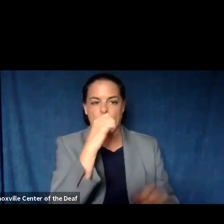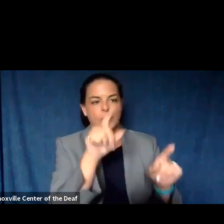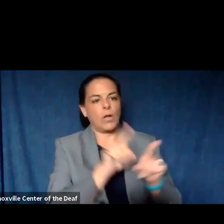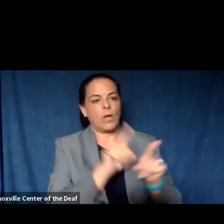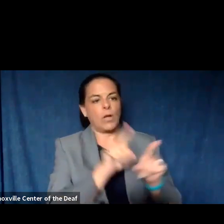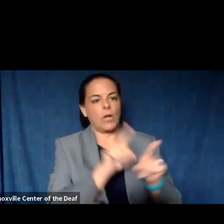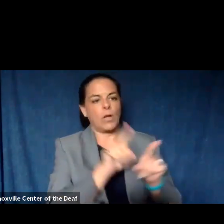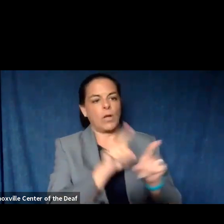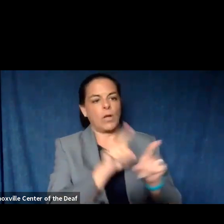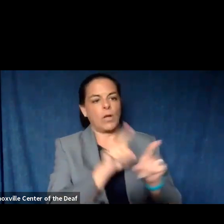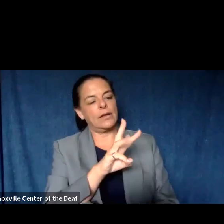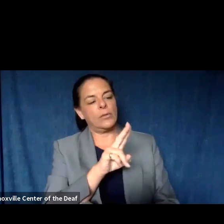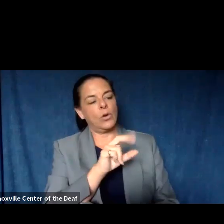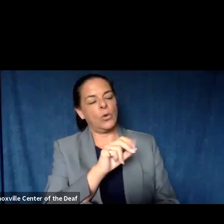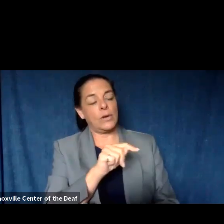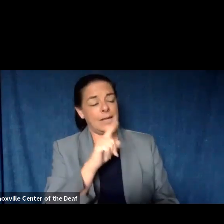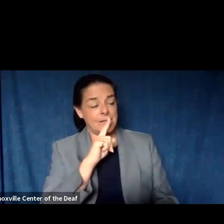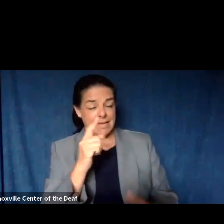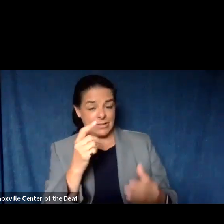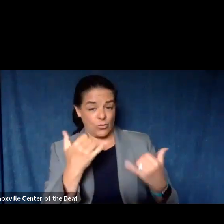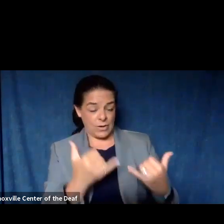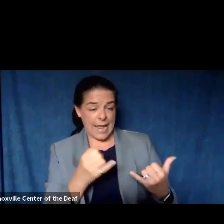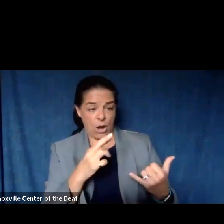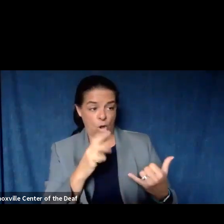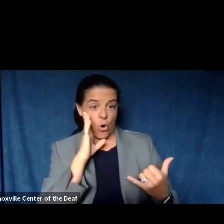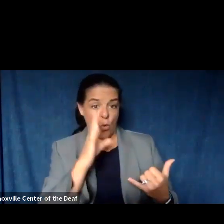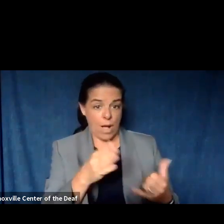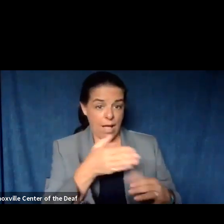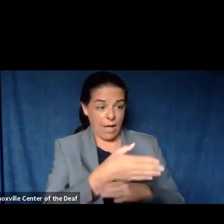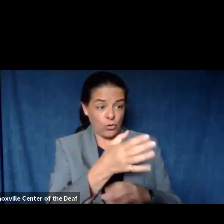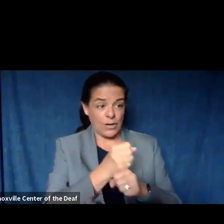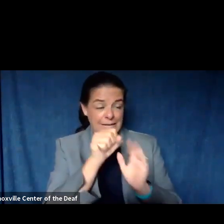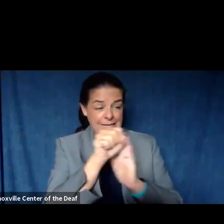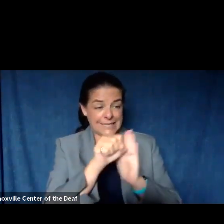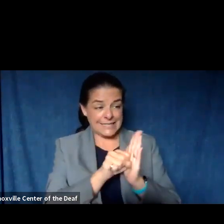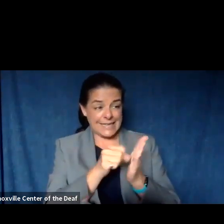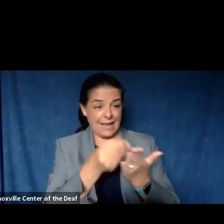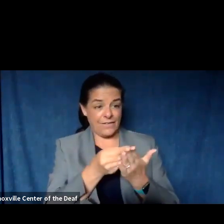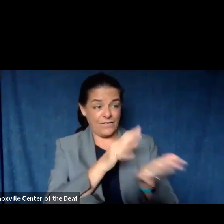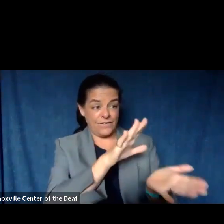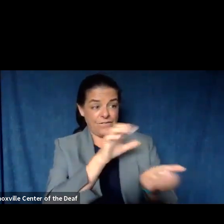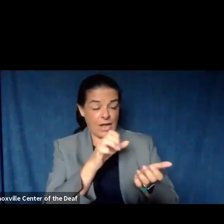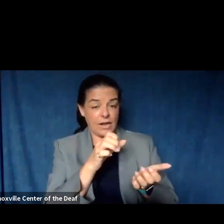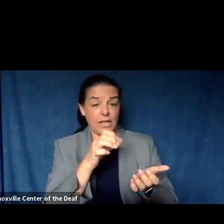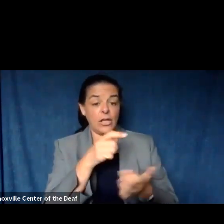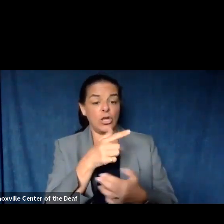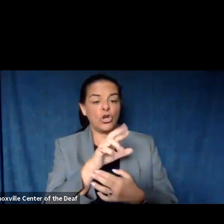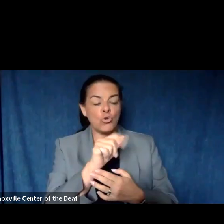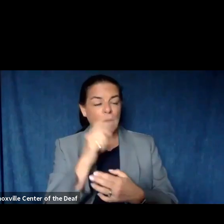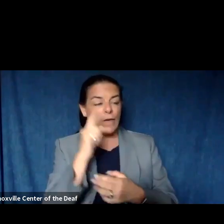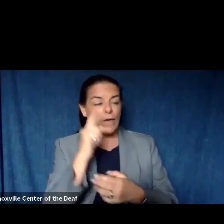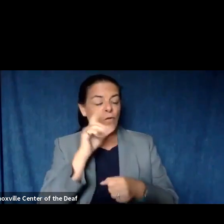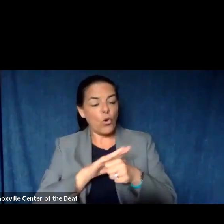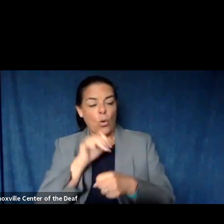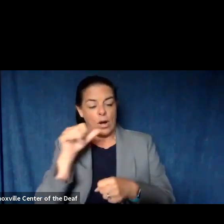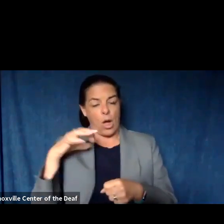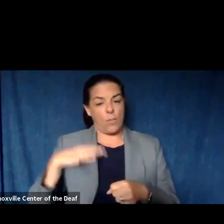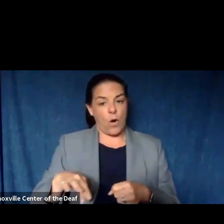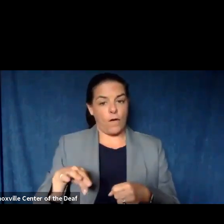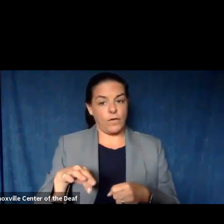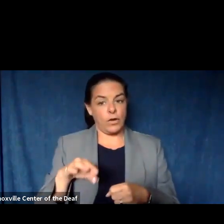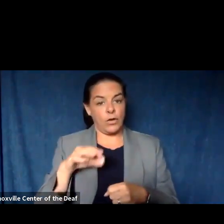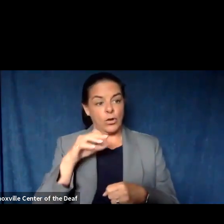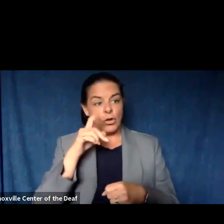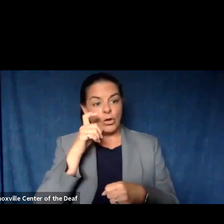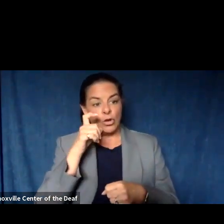with WUOT, are there now or will there be, after you receive state funding, grant opportunities for local nonprofits who aid in KCHD's